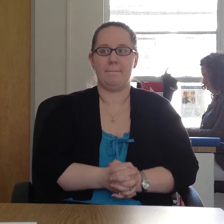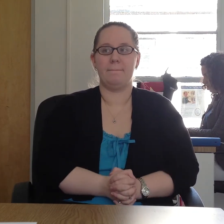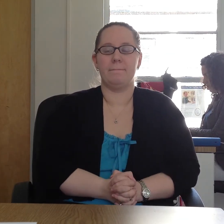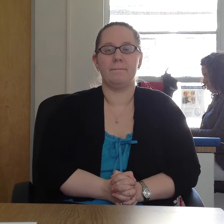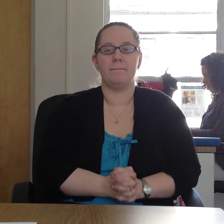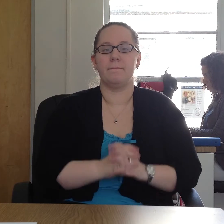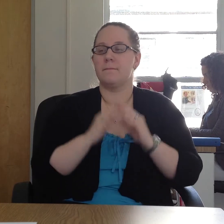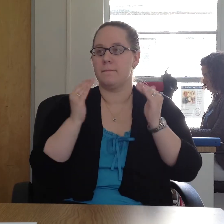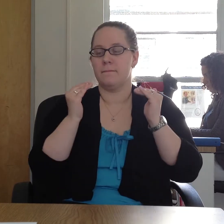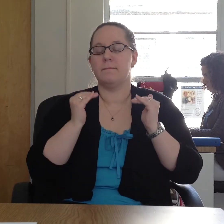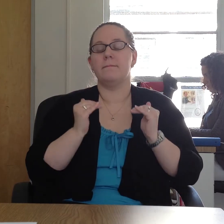Next section.